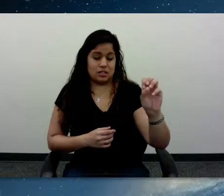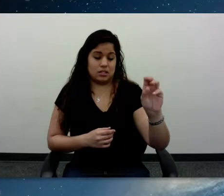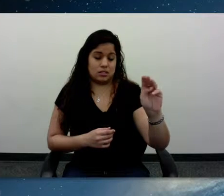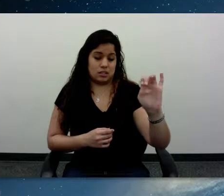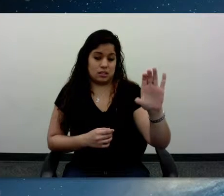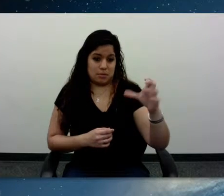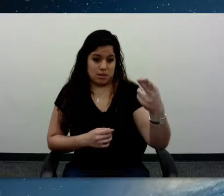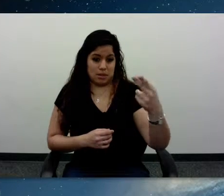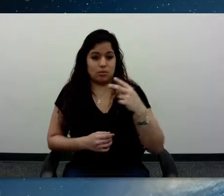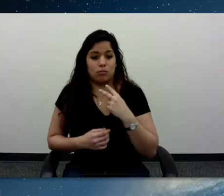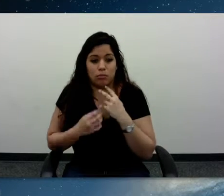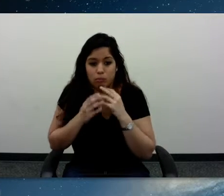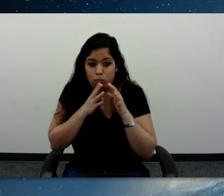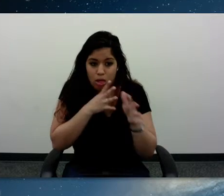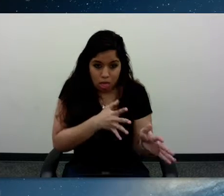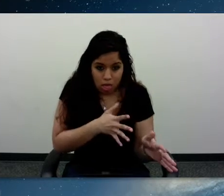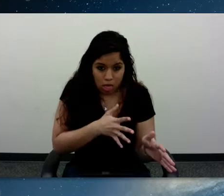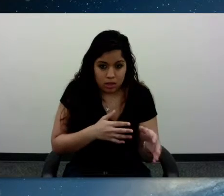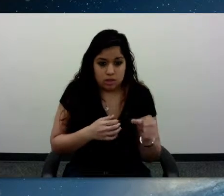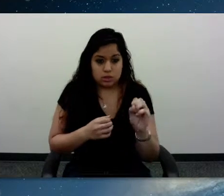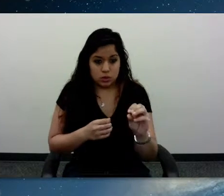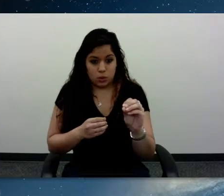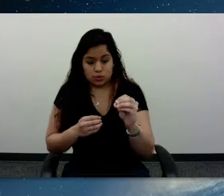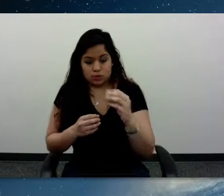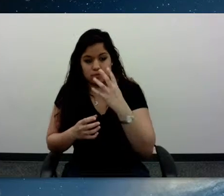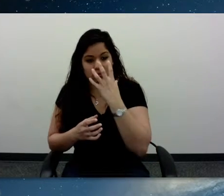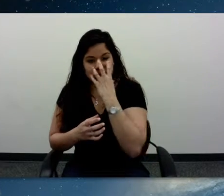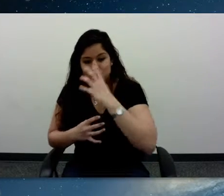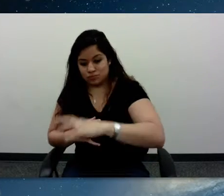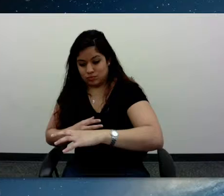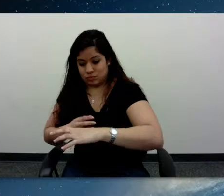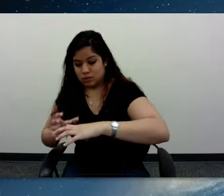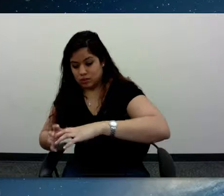for him or you. So 2 breaths.